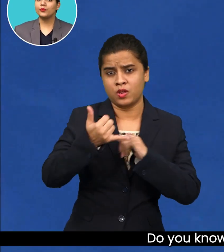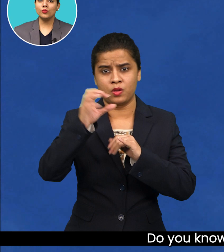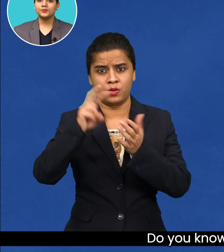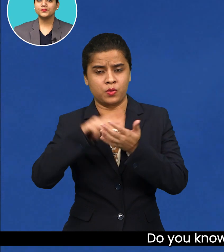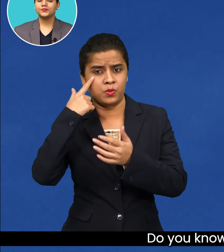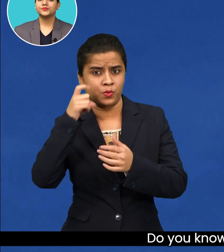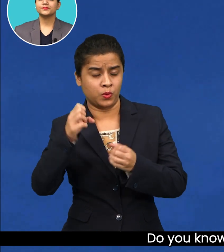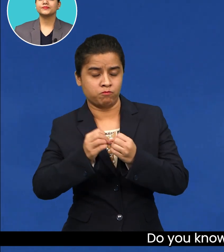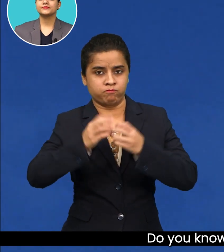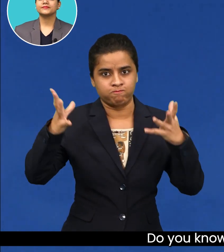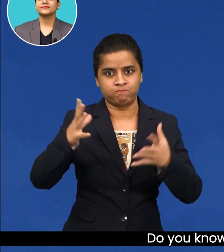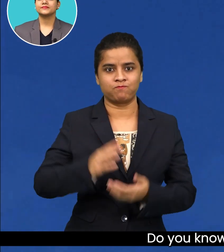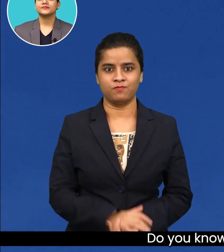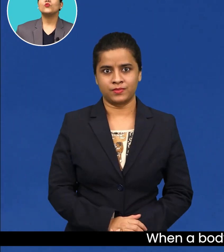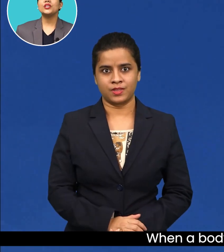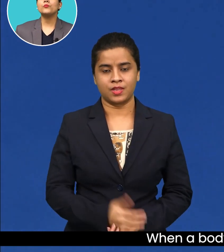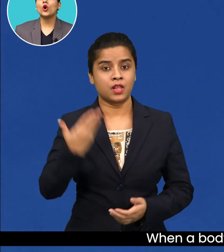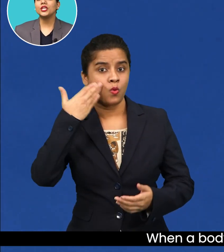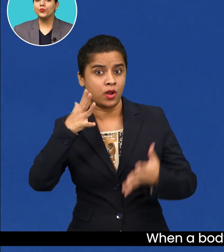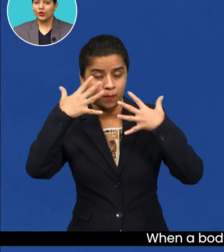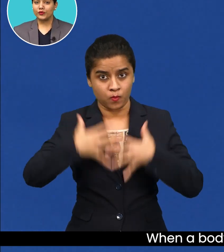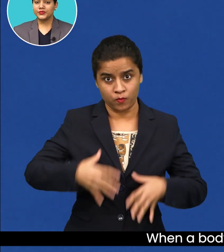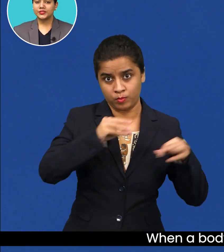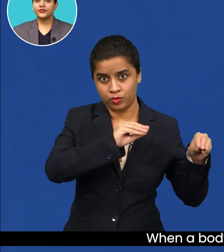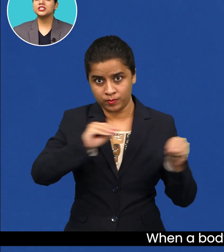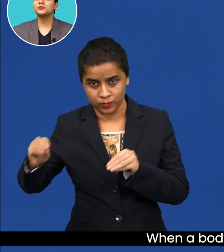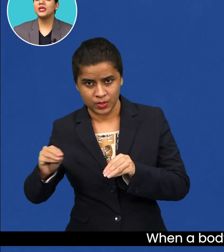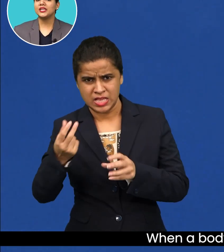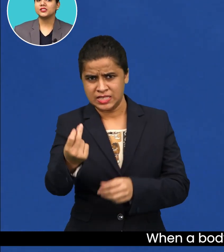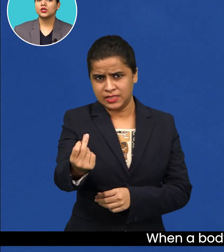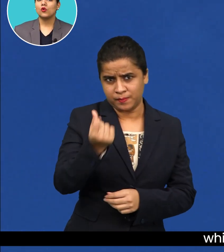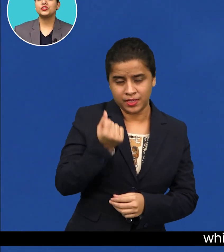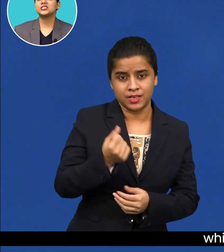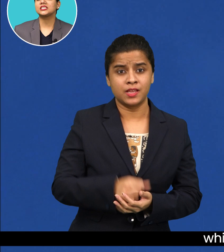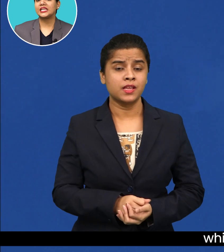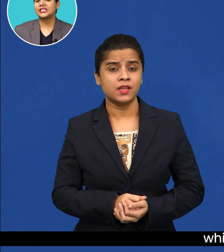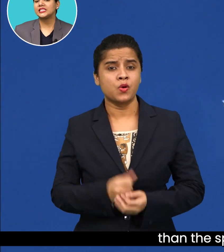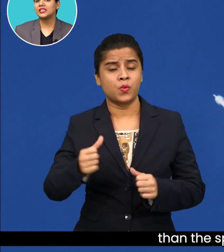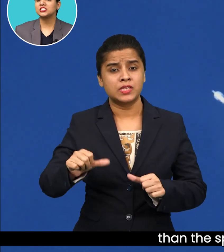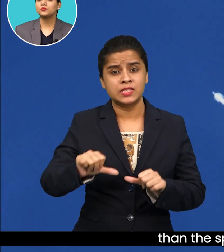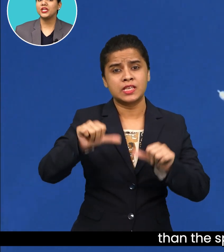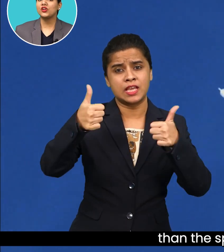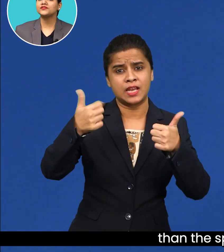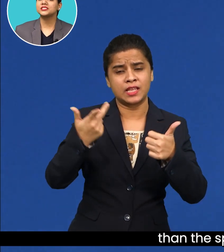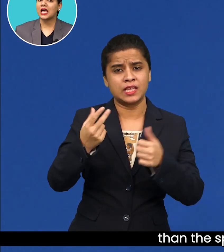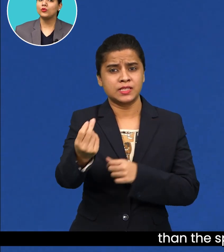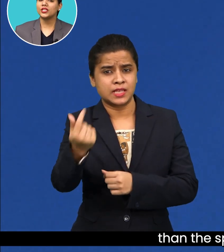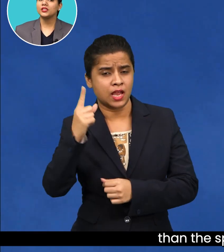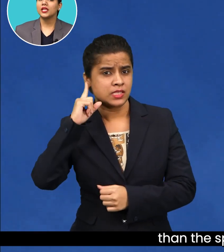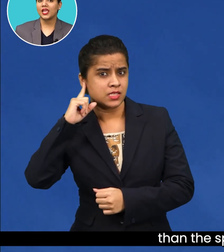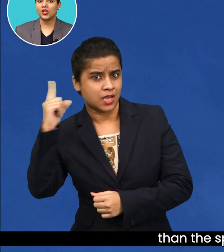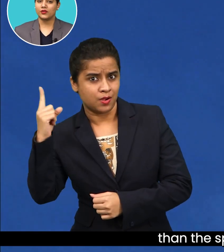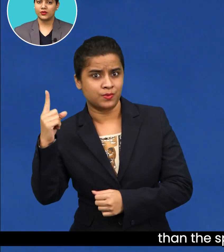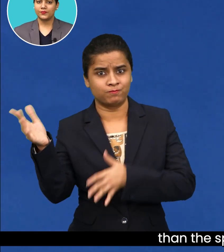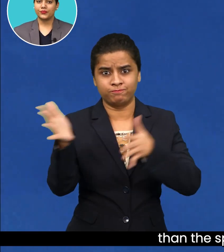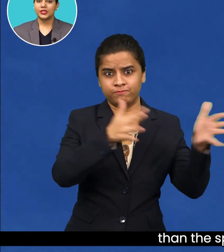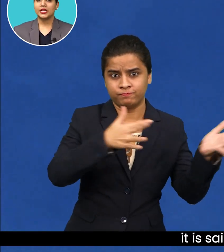sonic boom? When a body moves with a speed which is greater than the speed of sound in